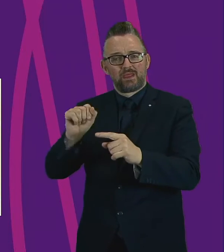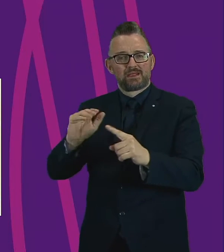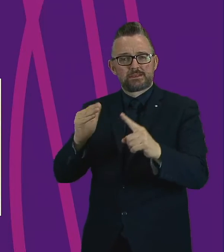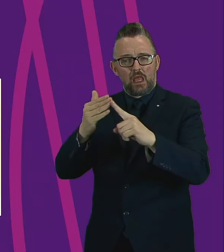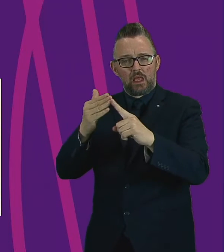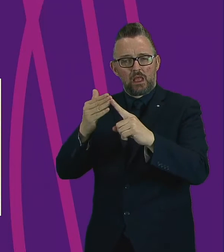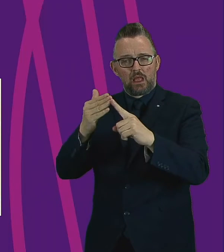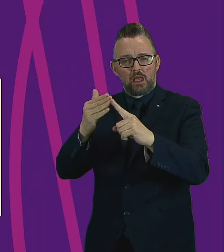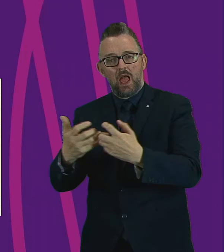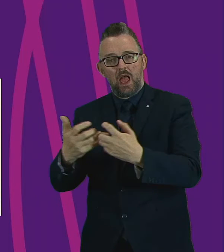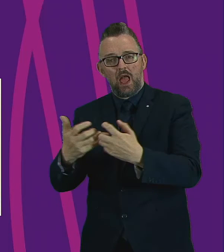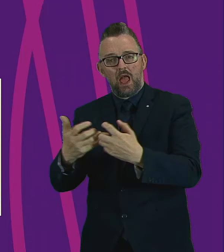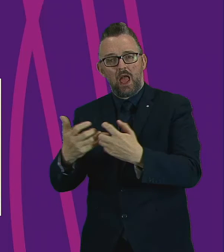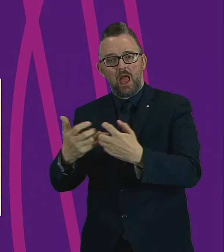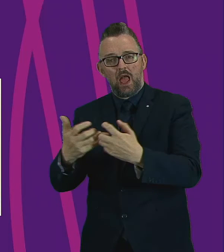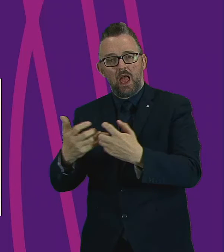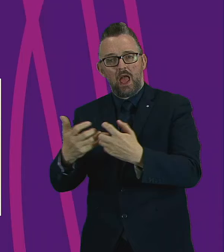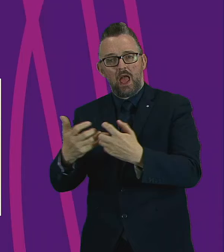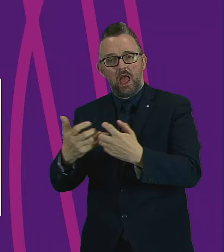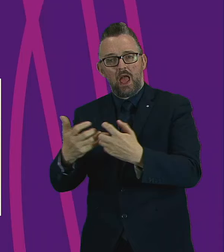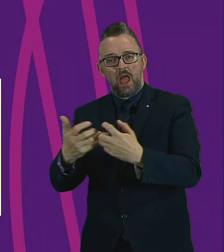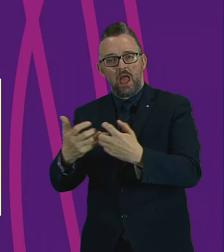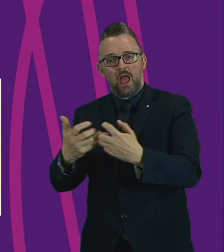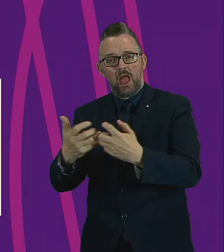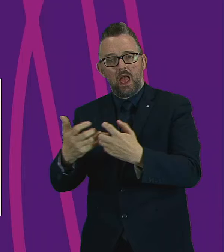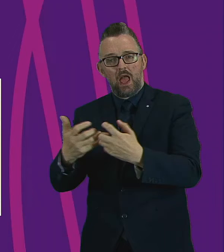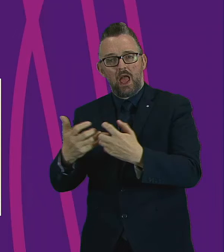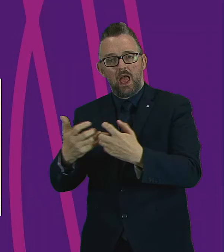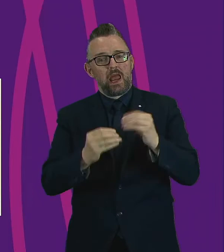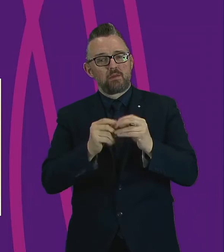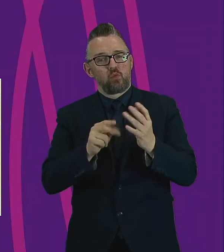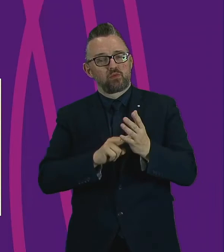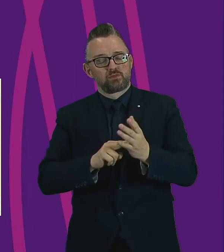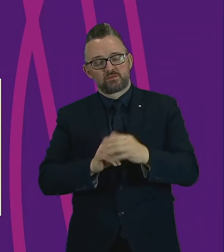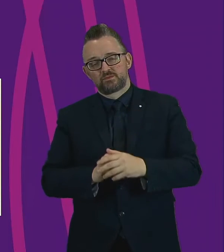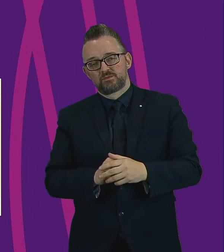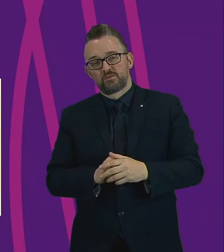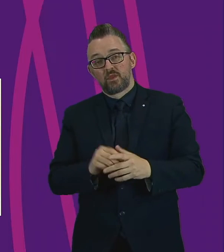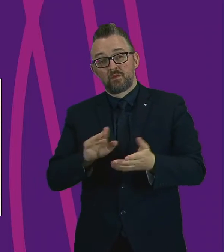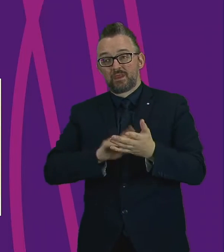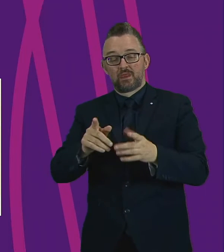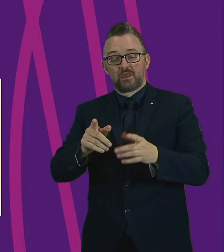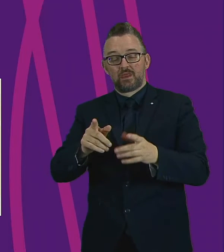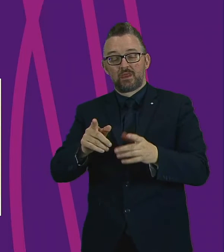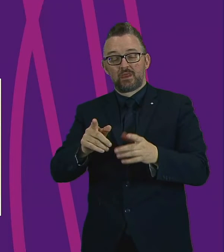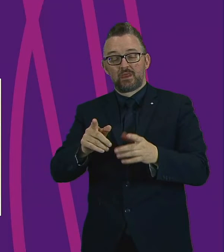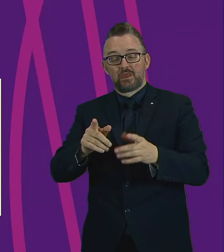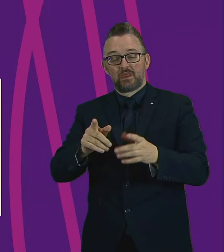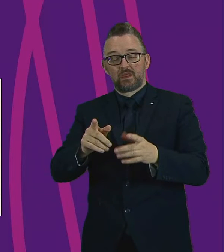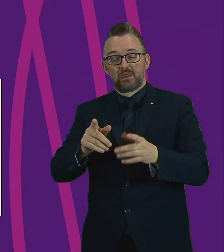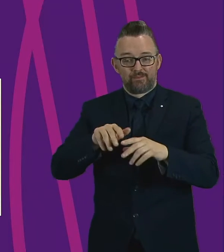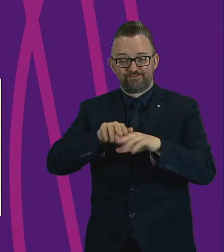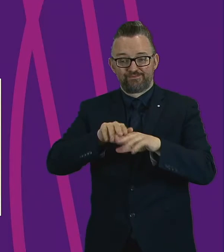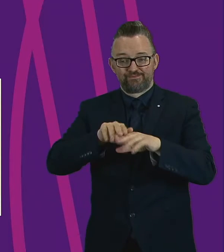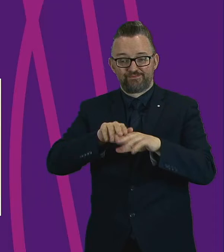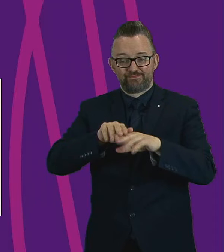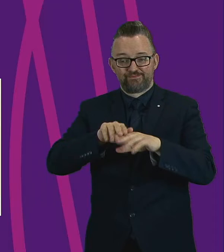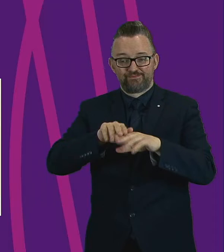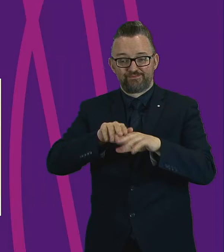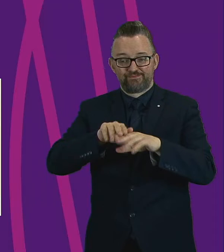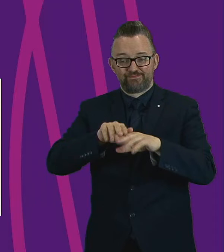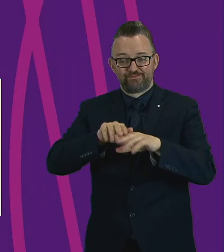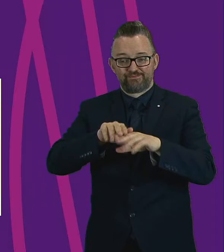towards achieving net zero. And there are some innovative projects out there, from the electrification of platforms to hydrogen production and carbon capture.